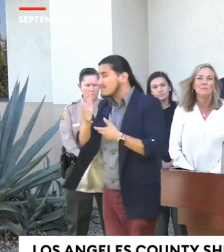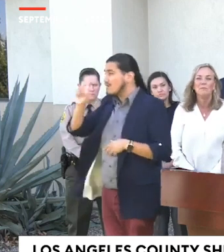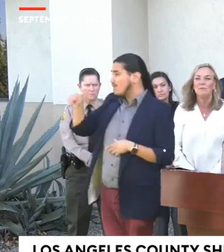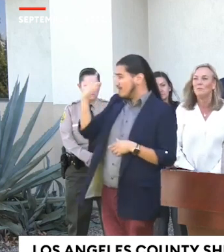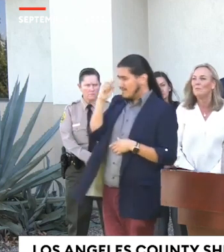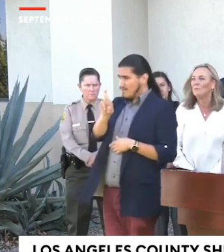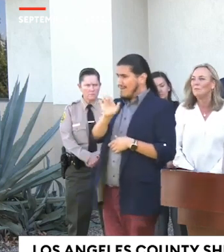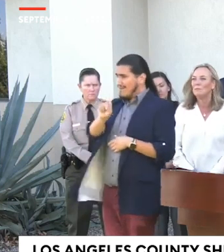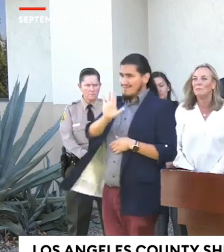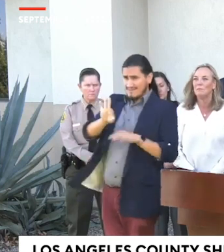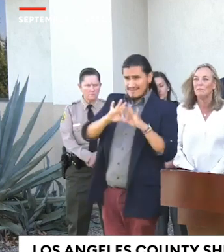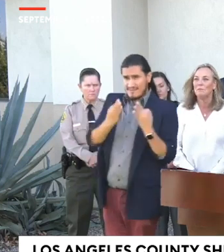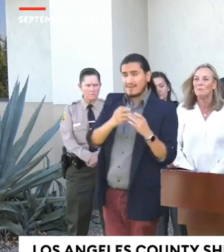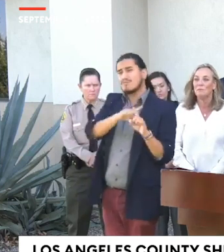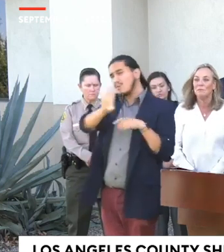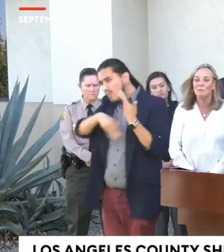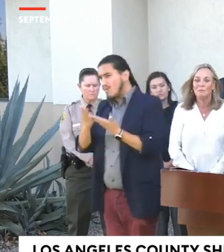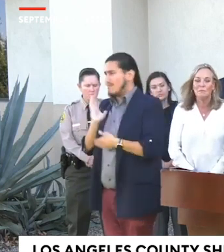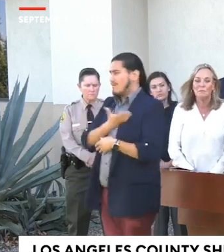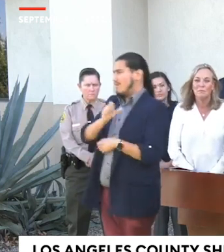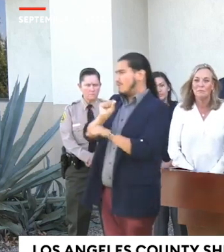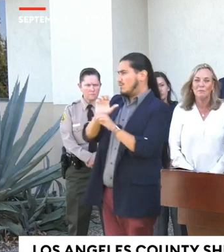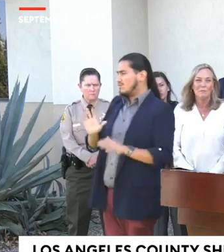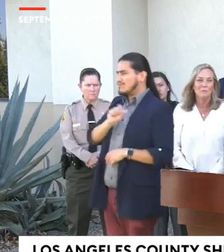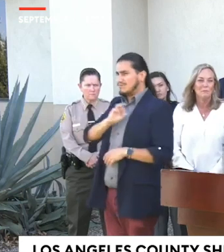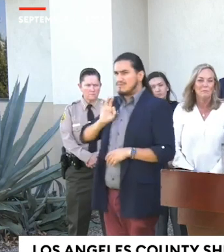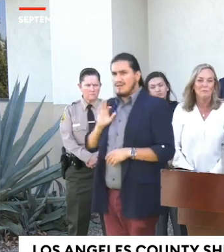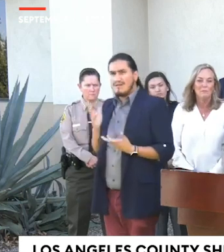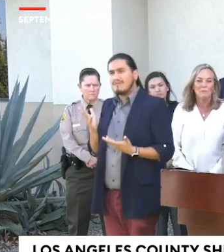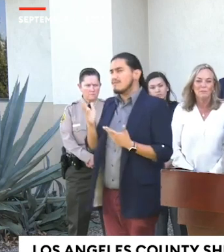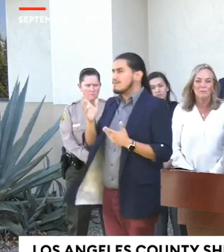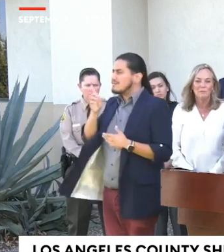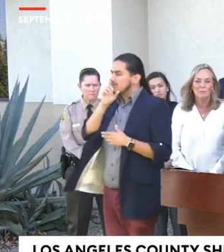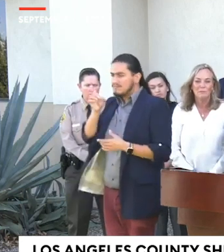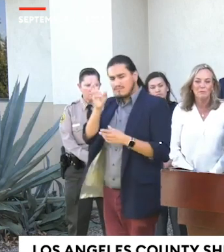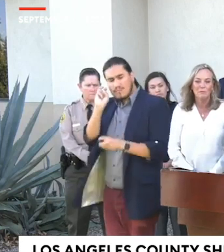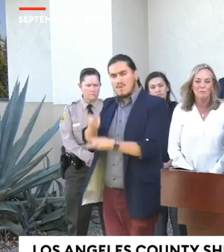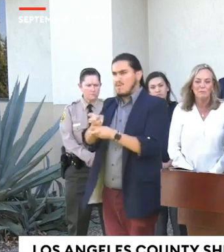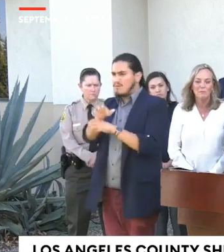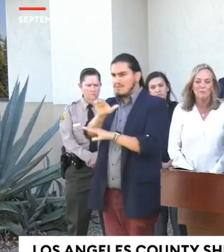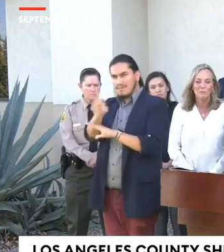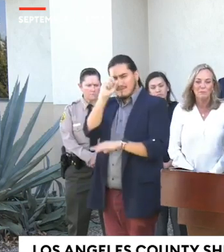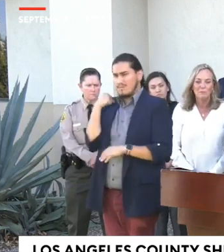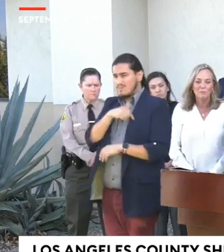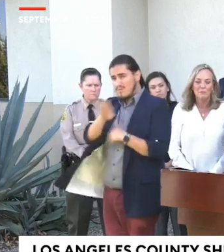family, but all of our employees as well. It was a very, very difficult evening for all of us.